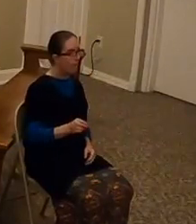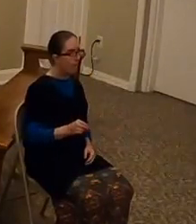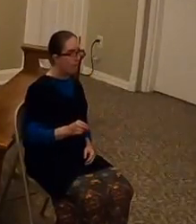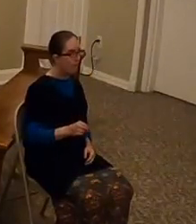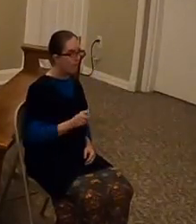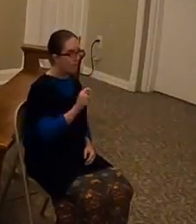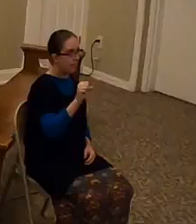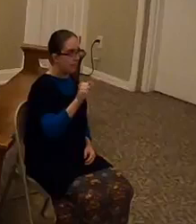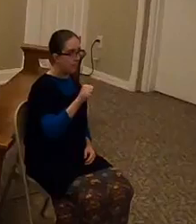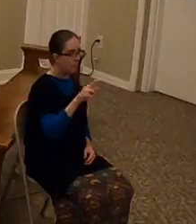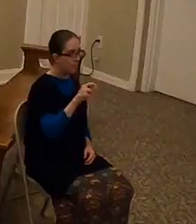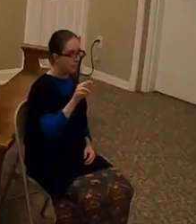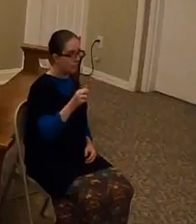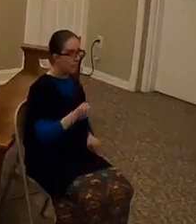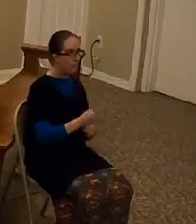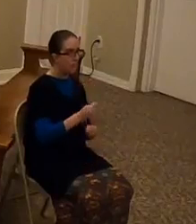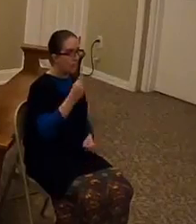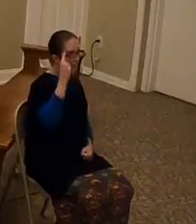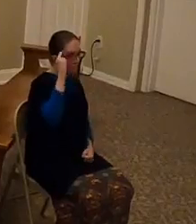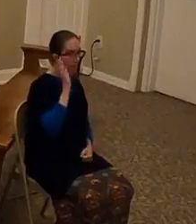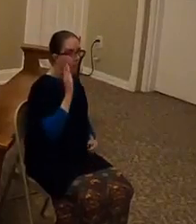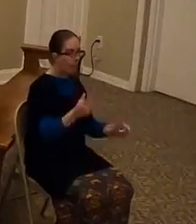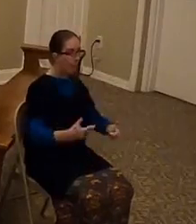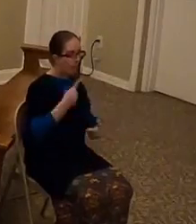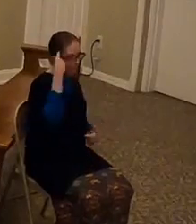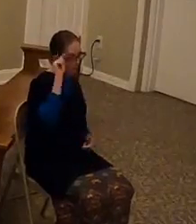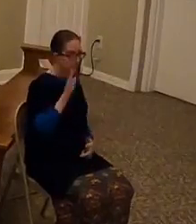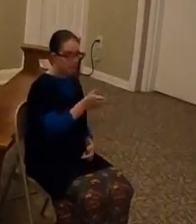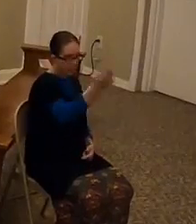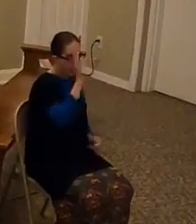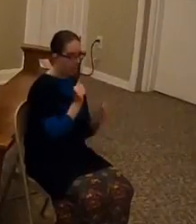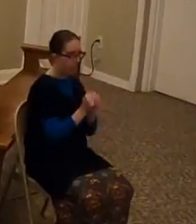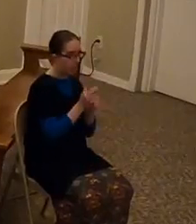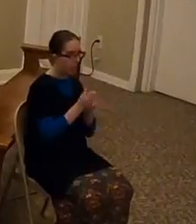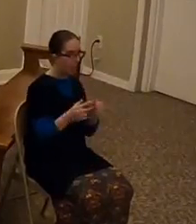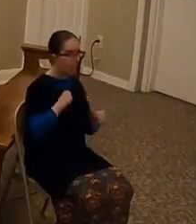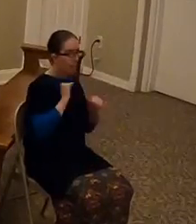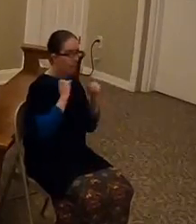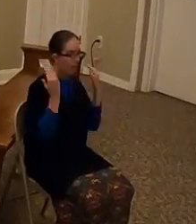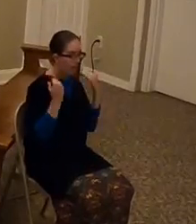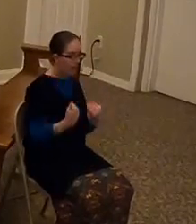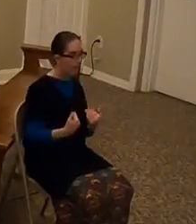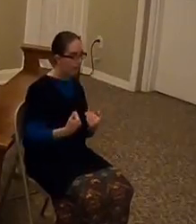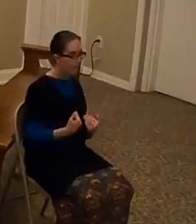the fence. Either you got to make up your mind, I'm going to live for God with everything I've got.